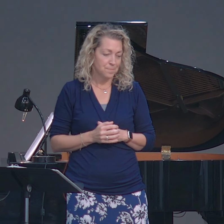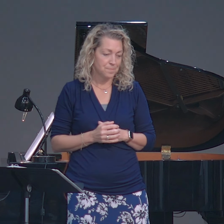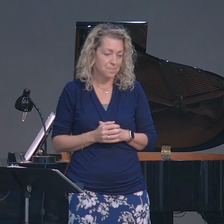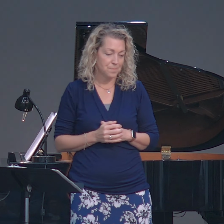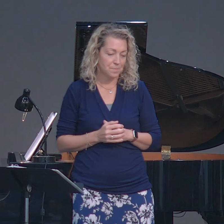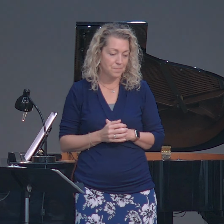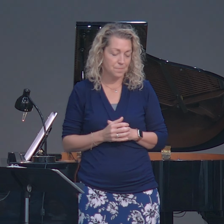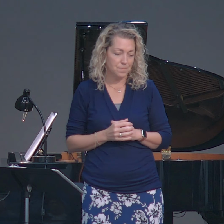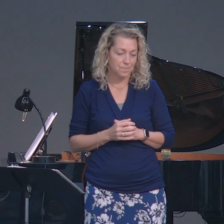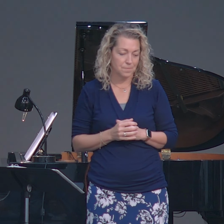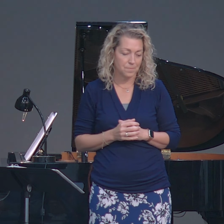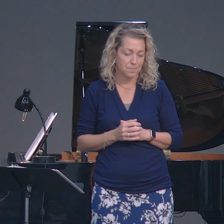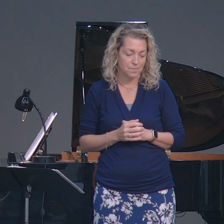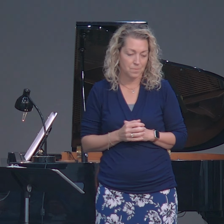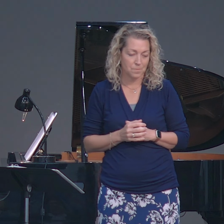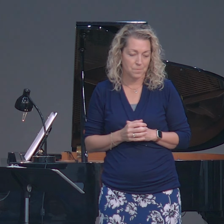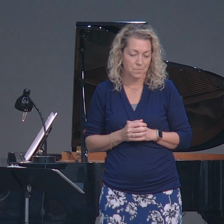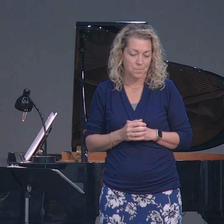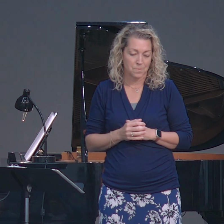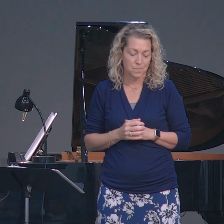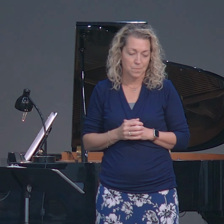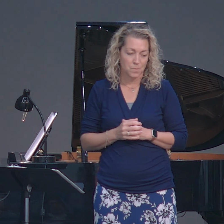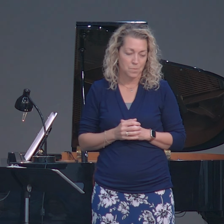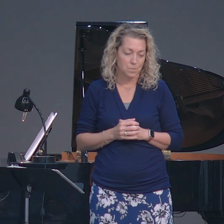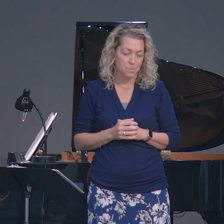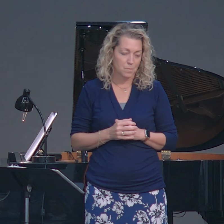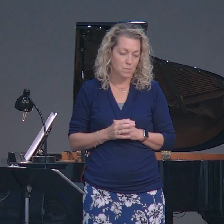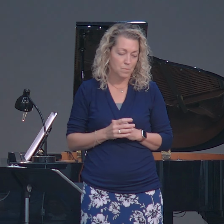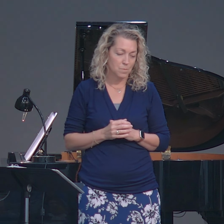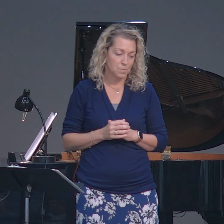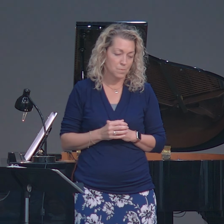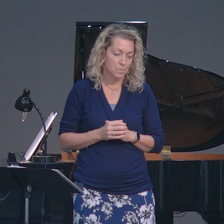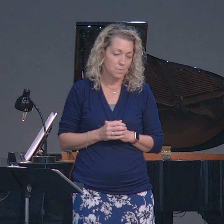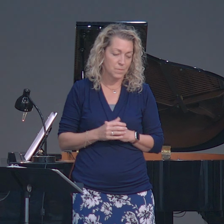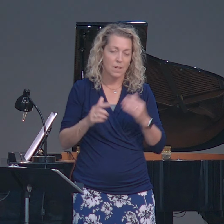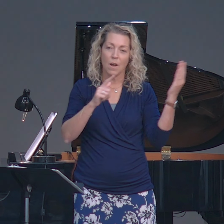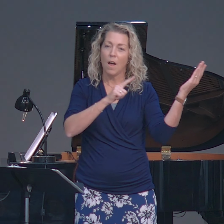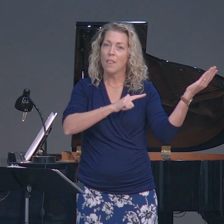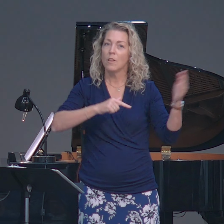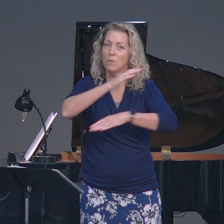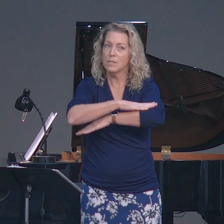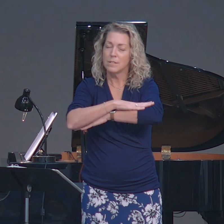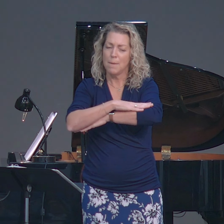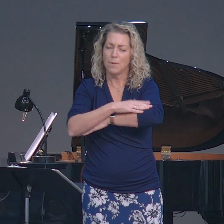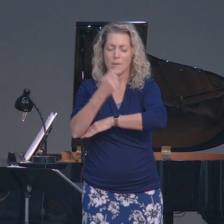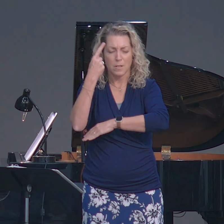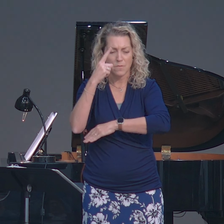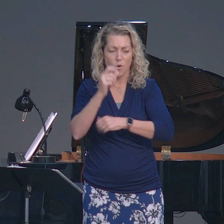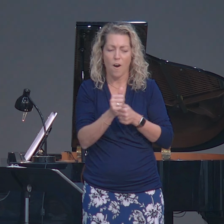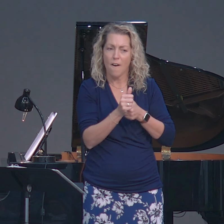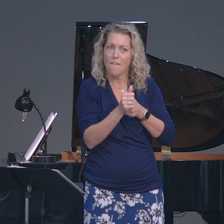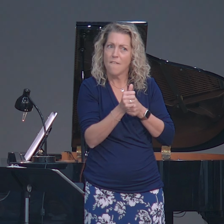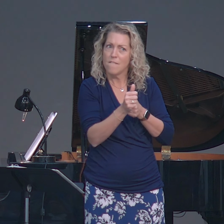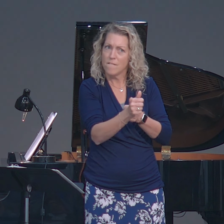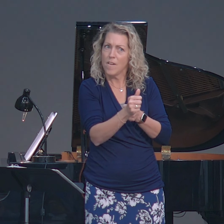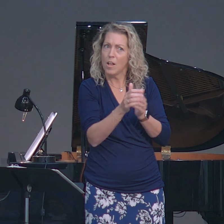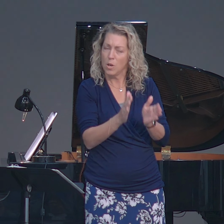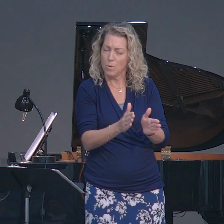Please take one and join us this morning. Now, communion is for followers who